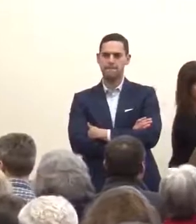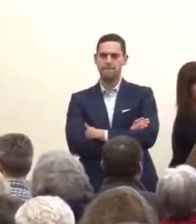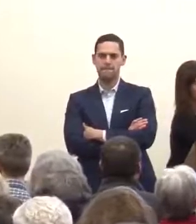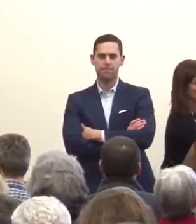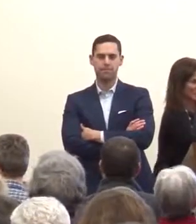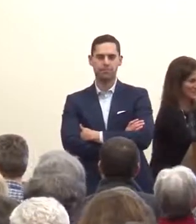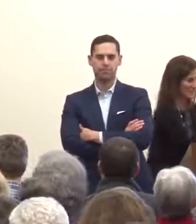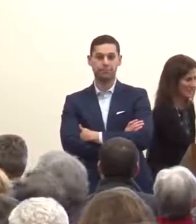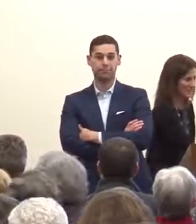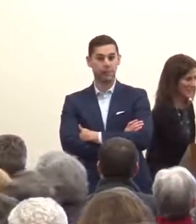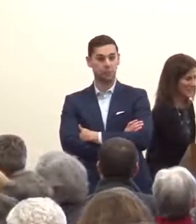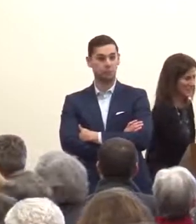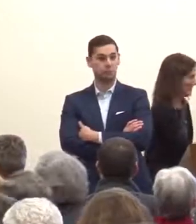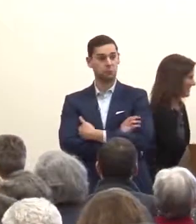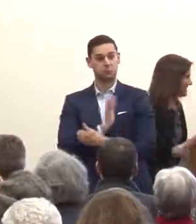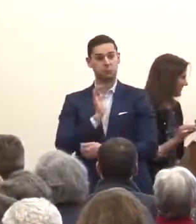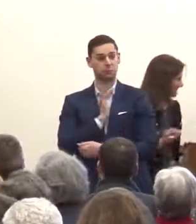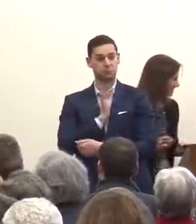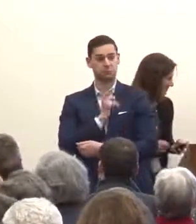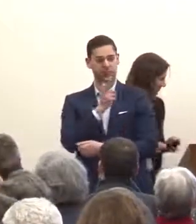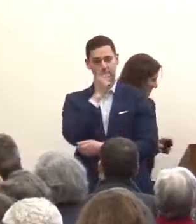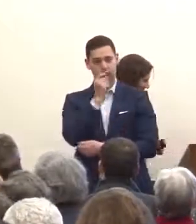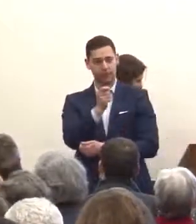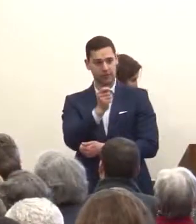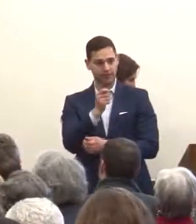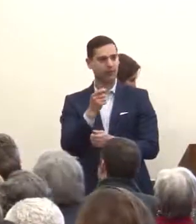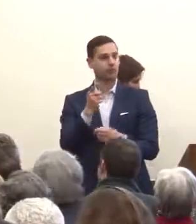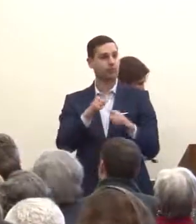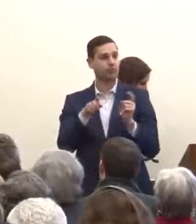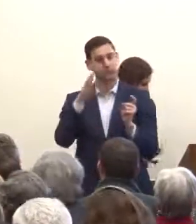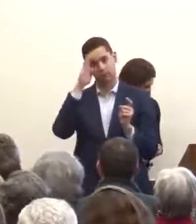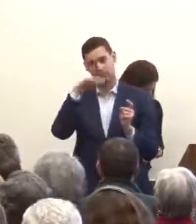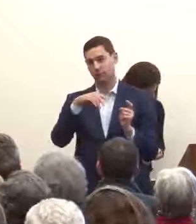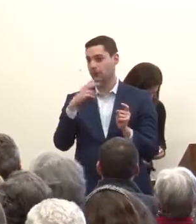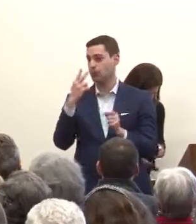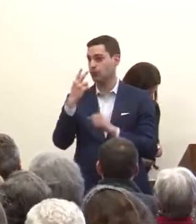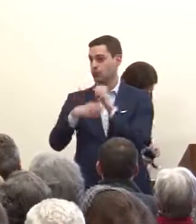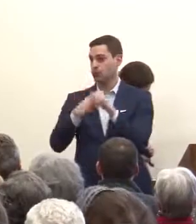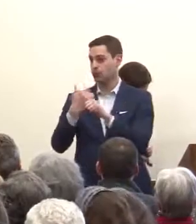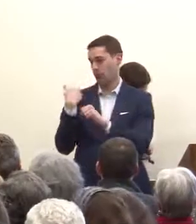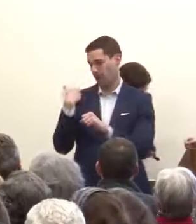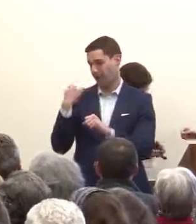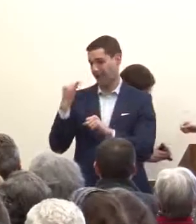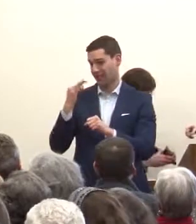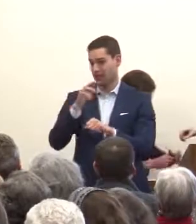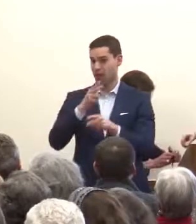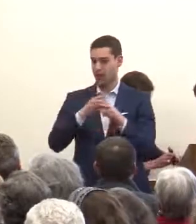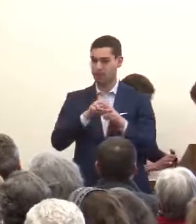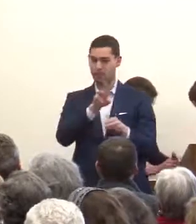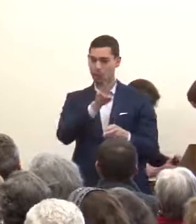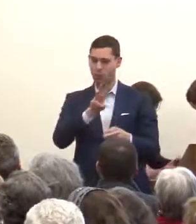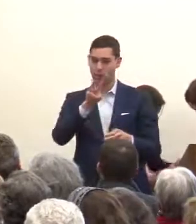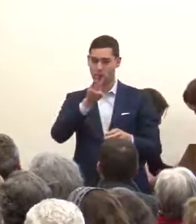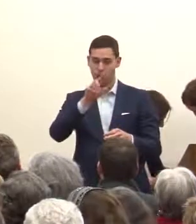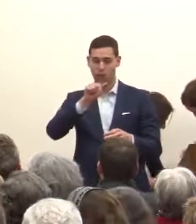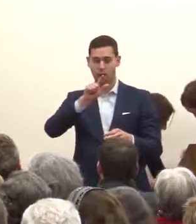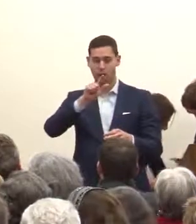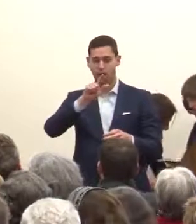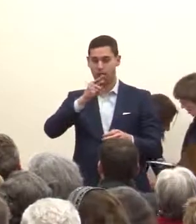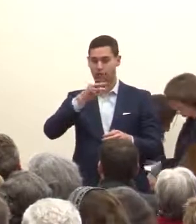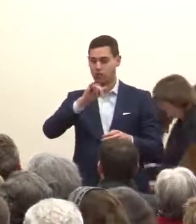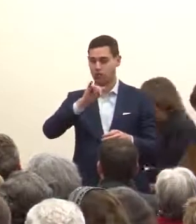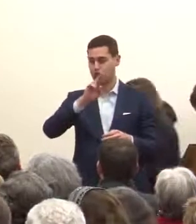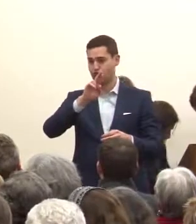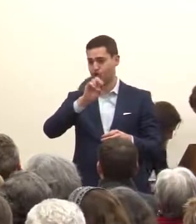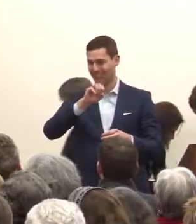And as interesting as that is, about 2 years ago, if you changed the name Warlbury to Gurindji, there were some stories in various rags